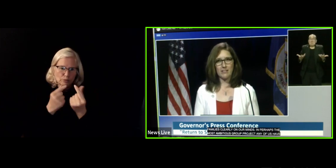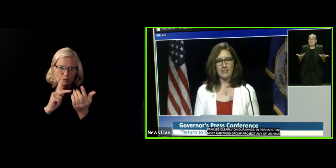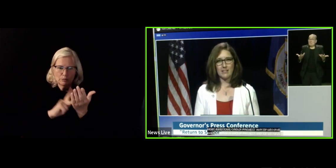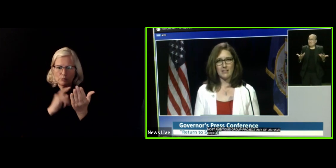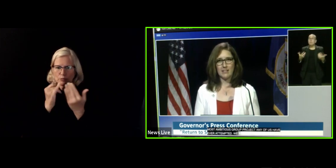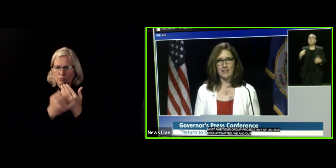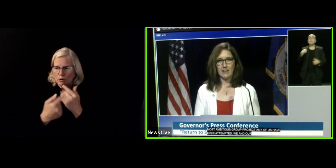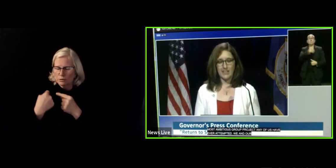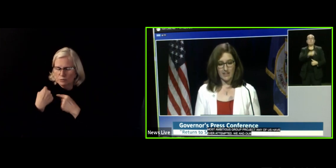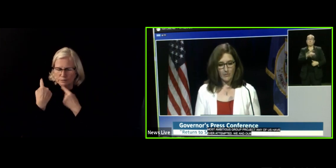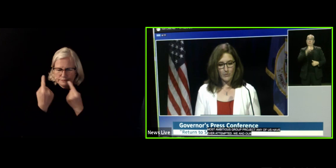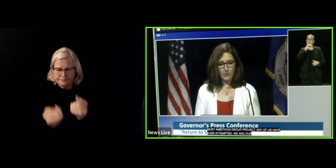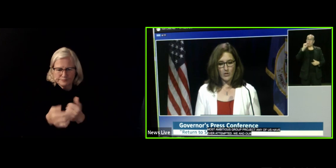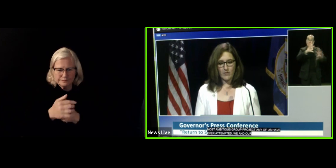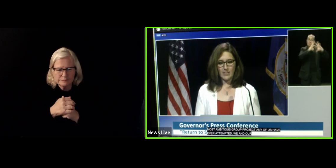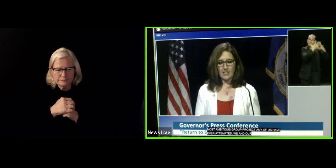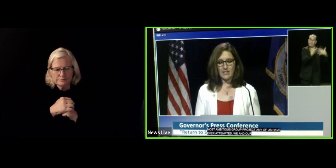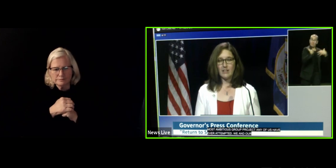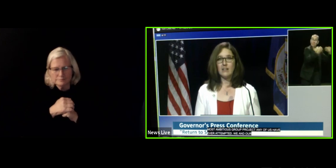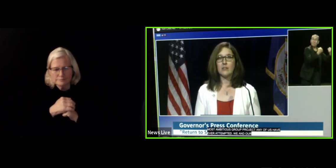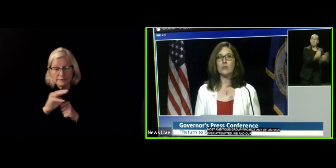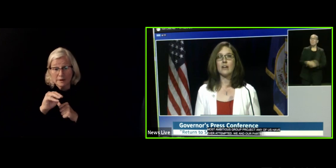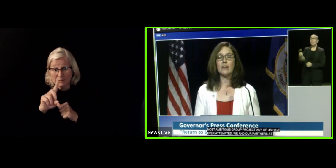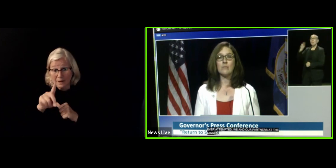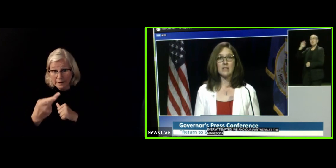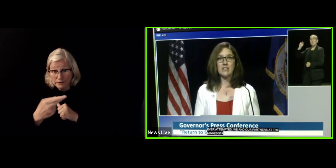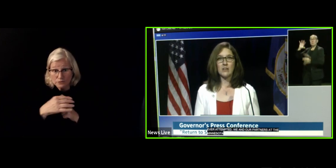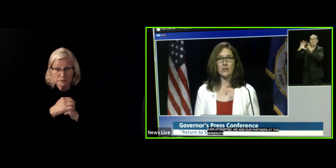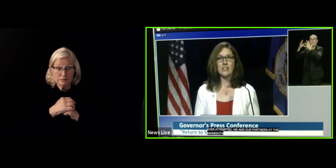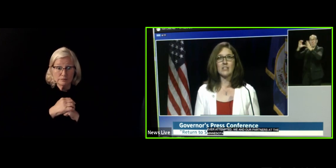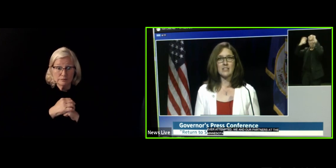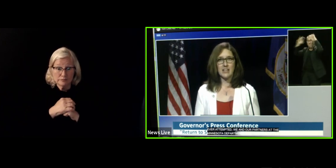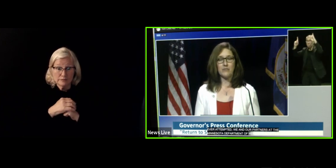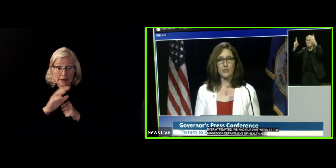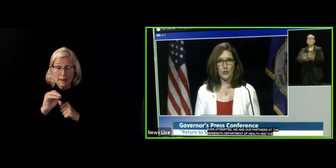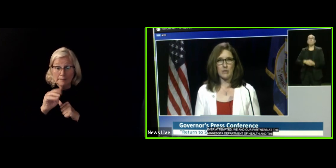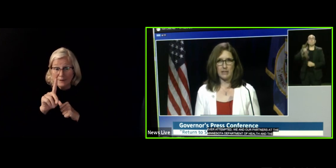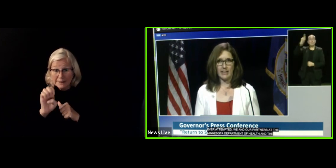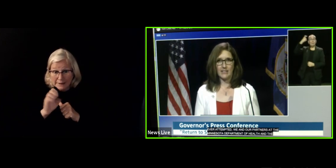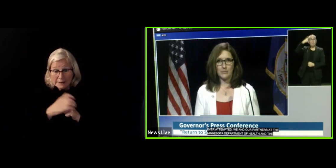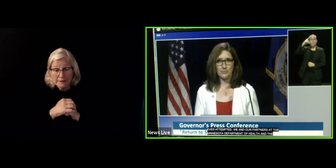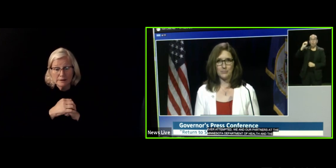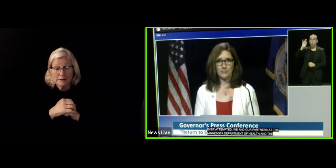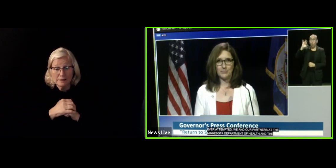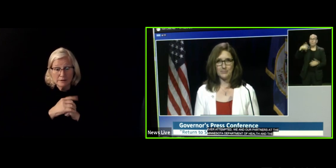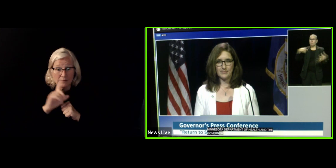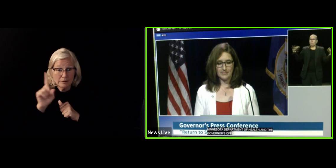Health and the Governor's Office created Minnesota's Safe Learning Plan.